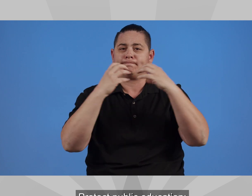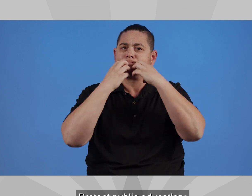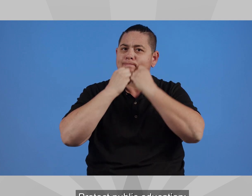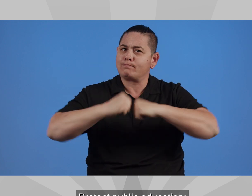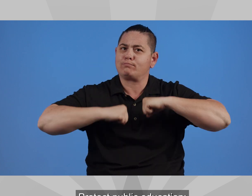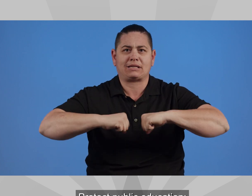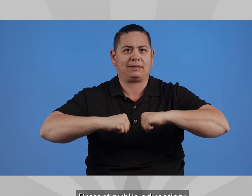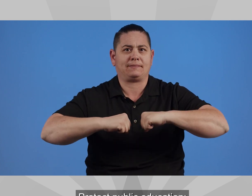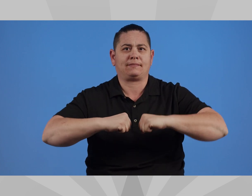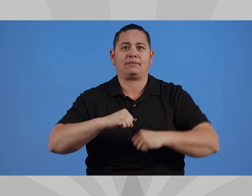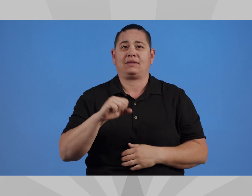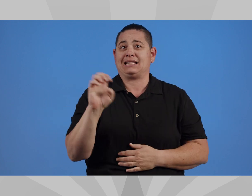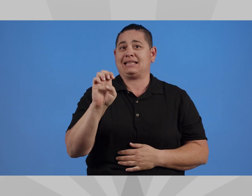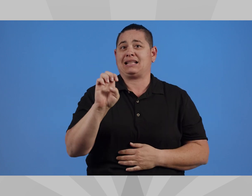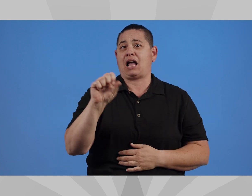Protect public education.